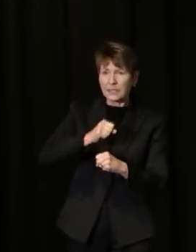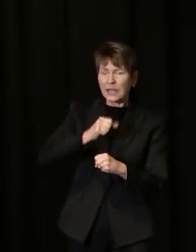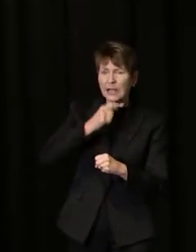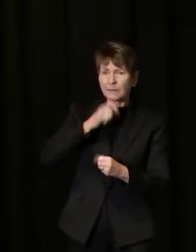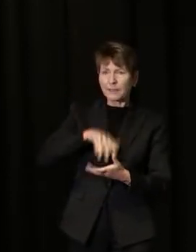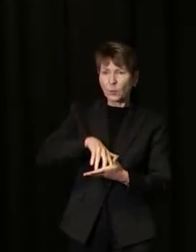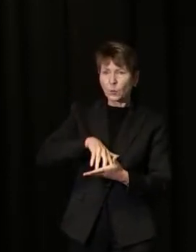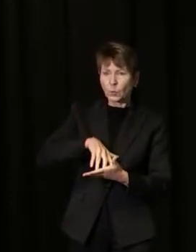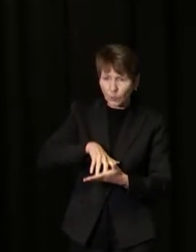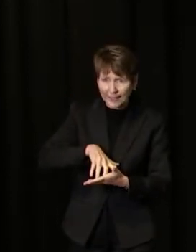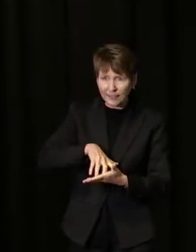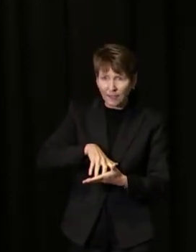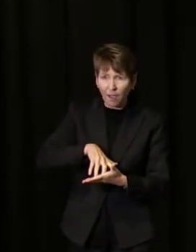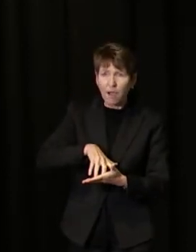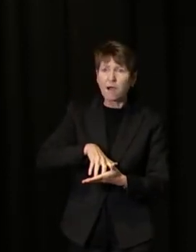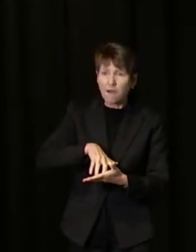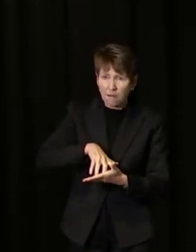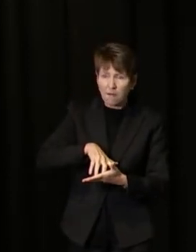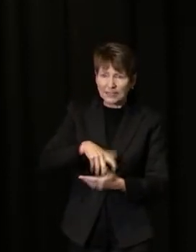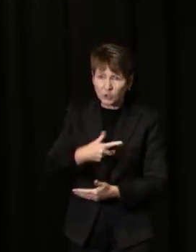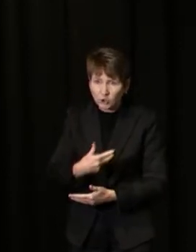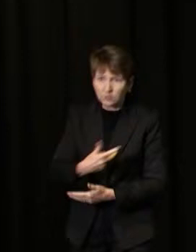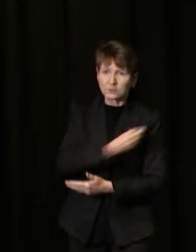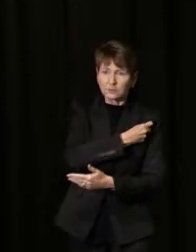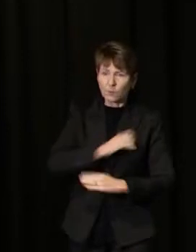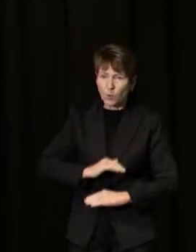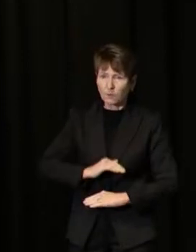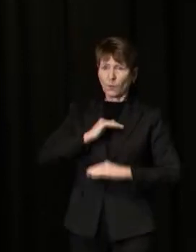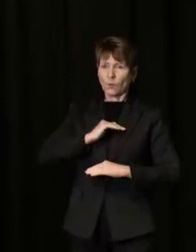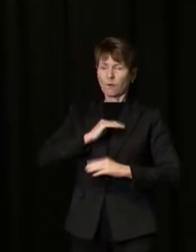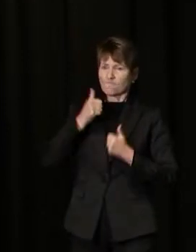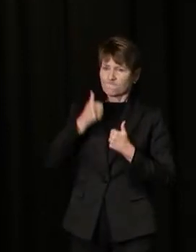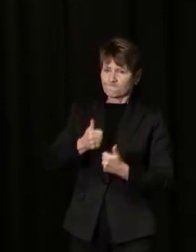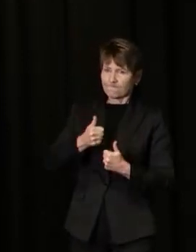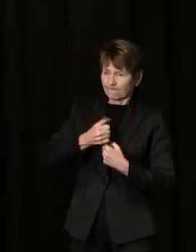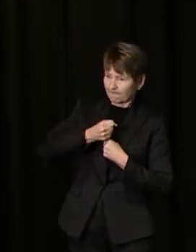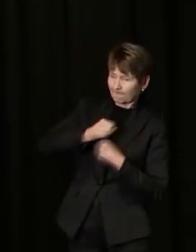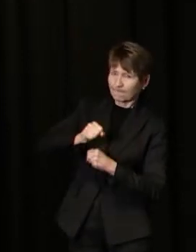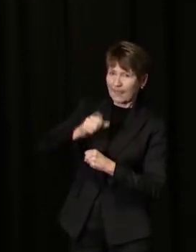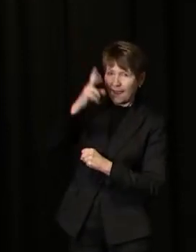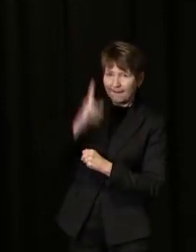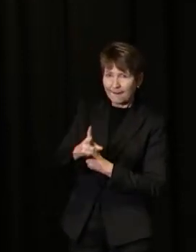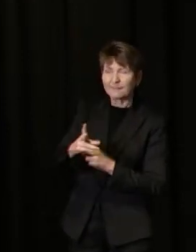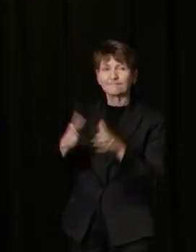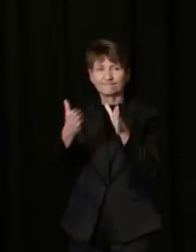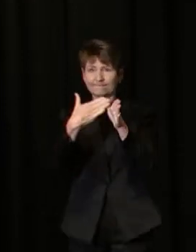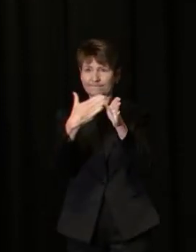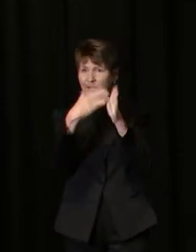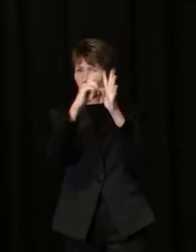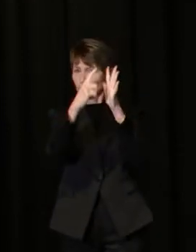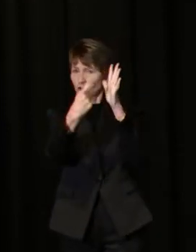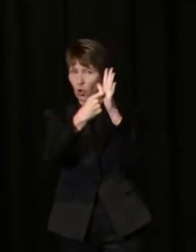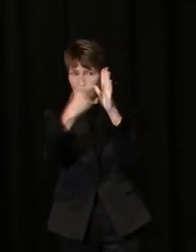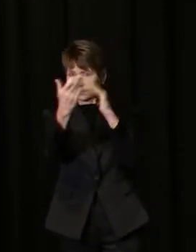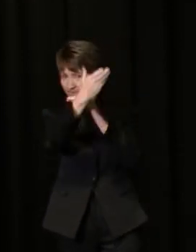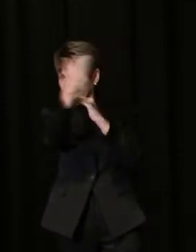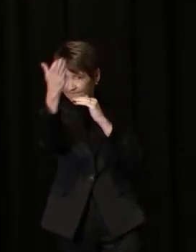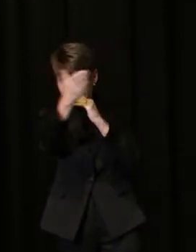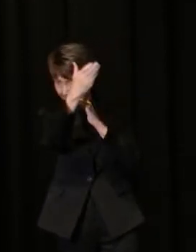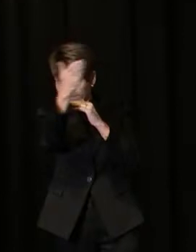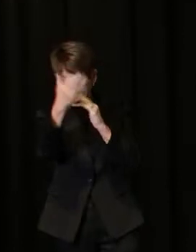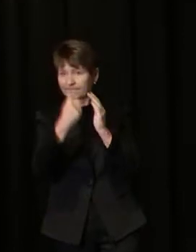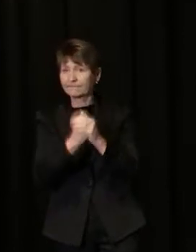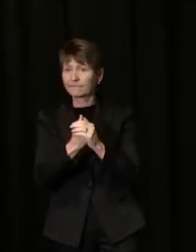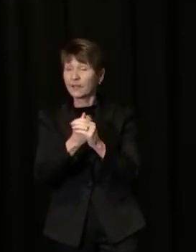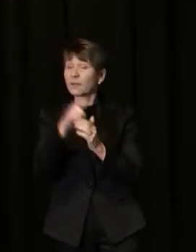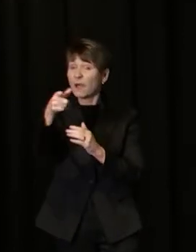what other mRNA are you going to get? If you had AstraZeneca, what's your status around boosters? They're all questions for doctors and experts, and we'll come back to that soon. But we